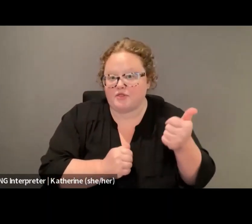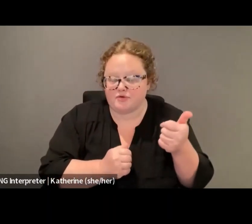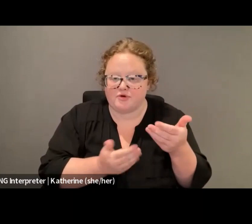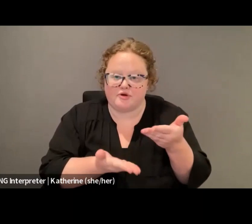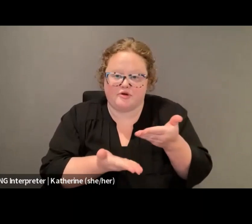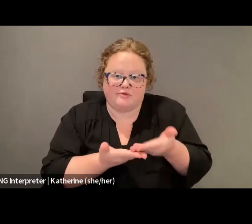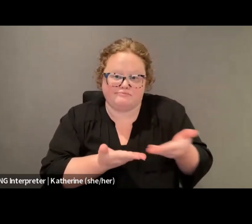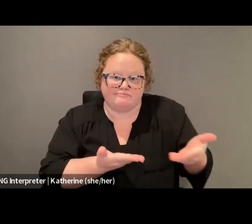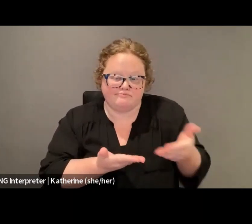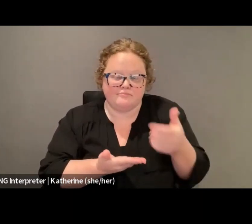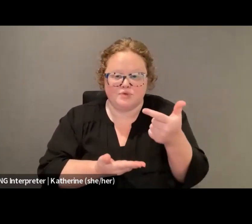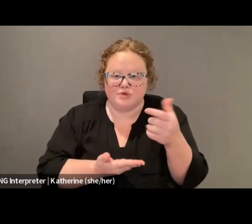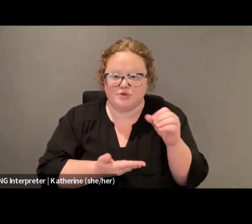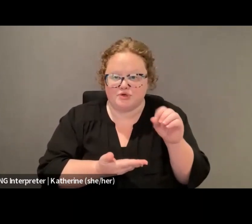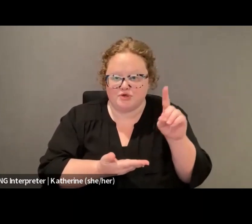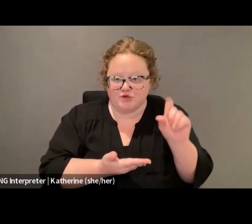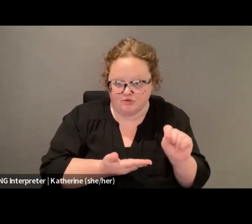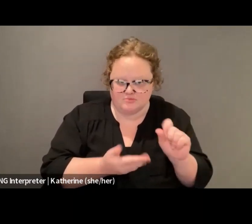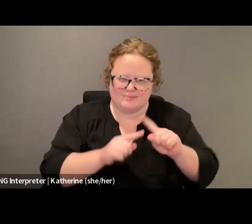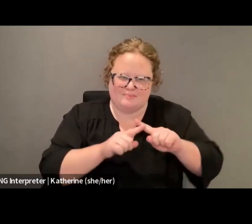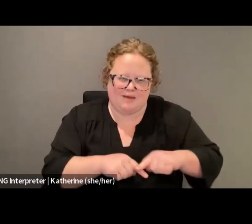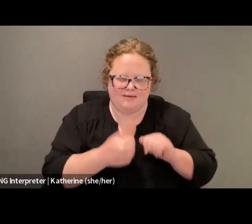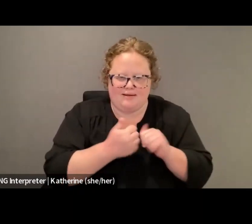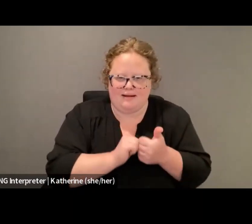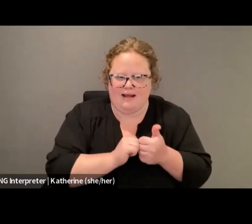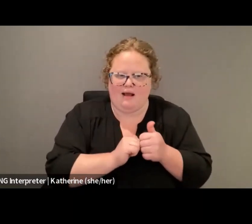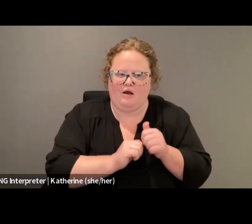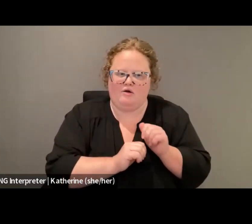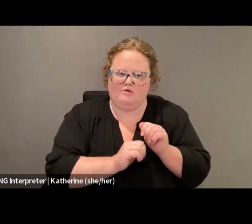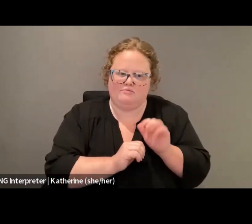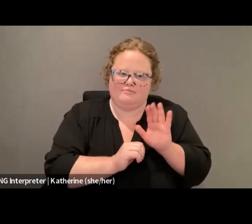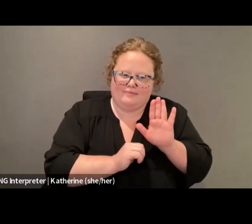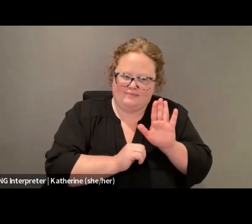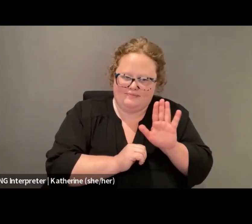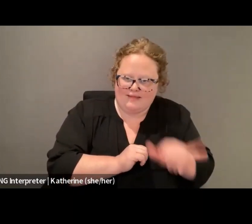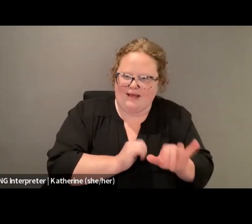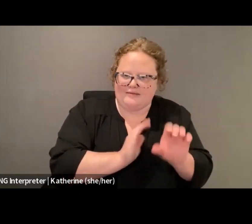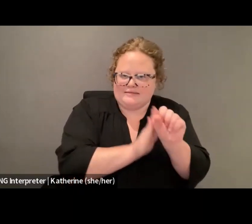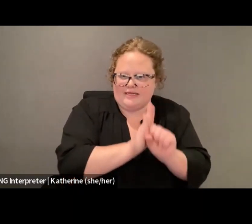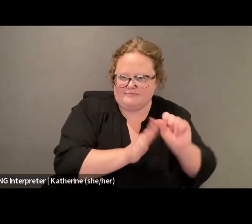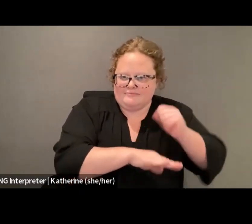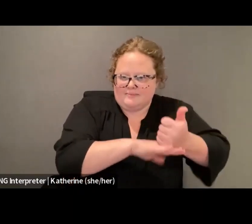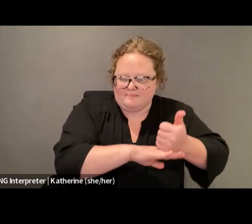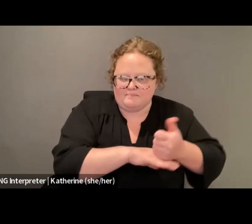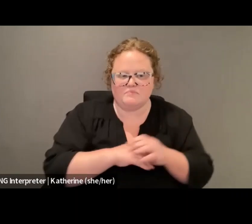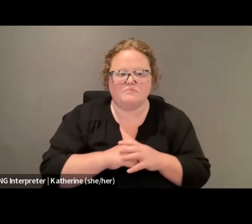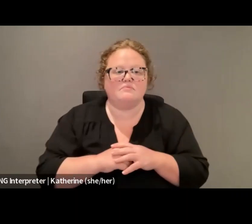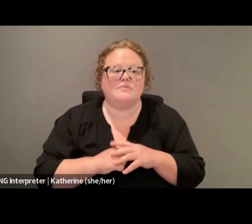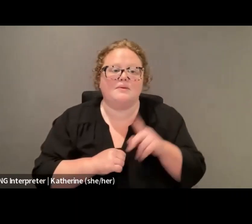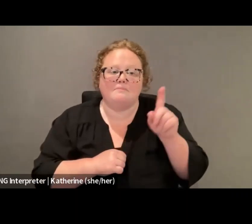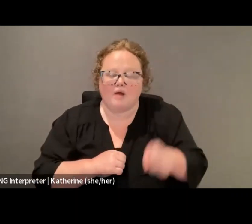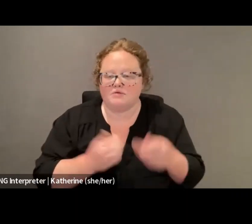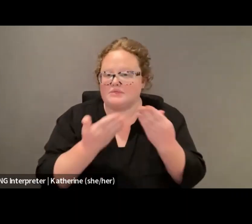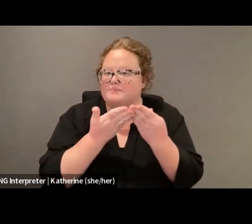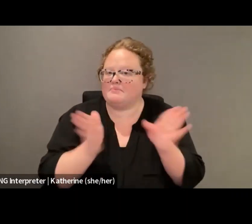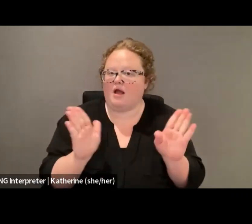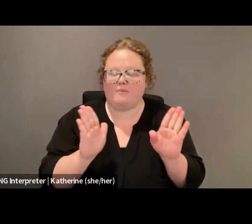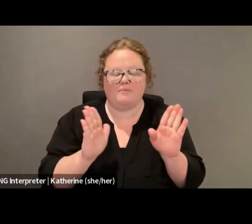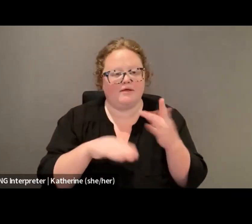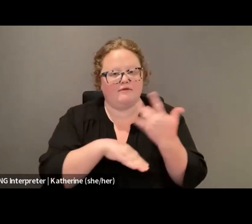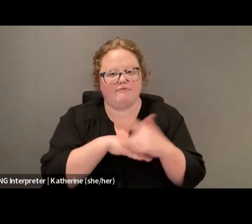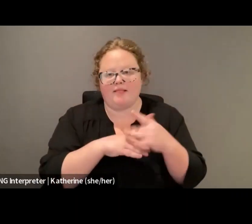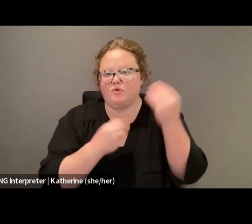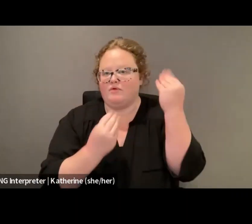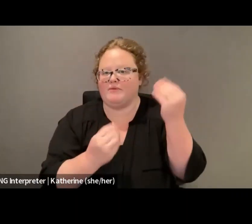example, depending on how the state sets it up. So this has to be publicly available. It cannot be a secret, and it's a really